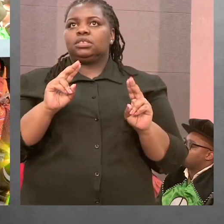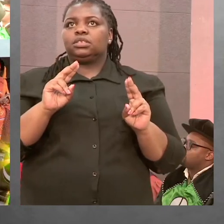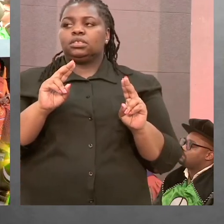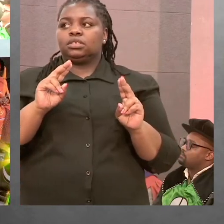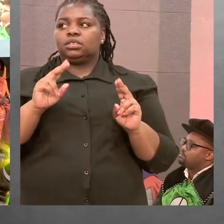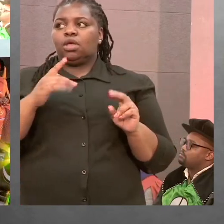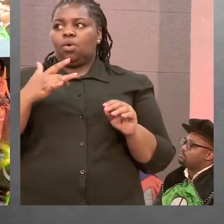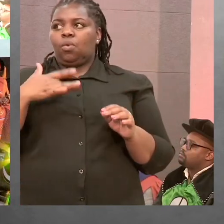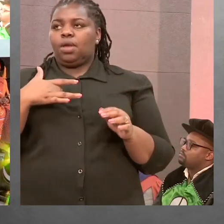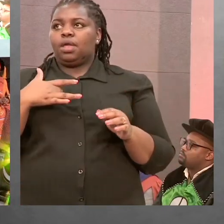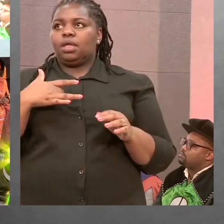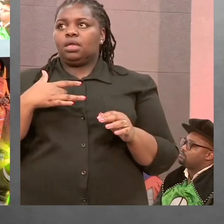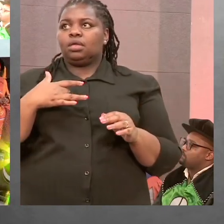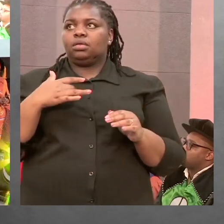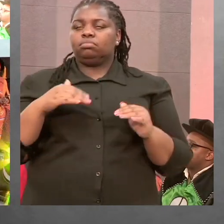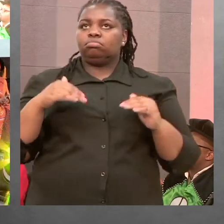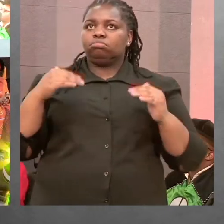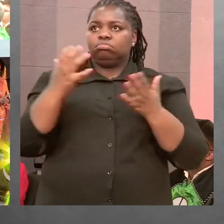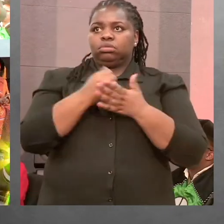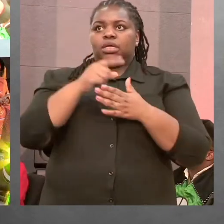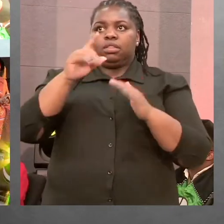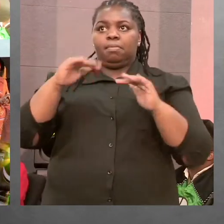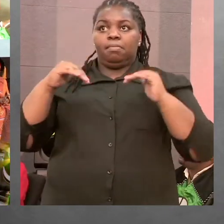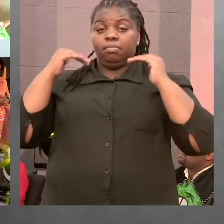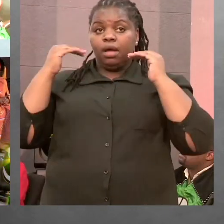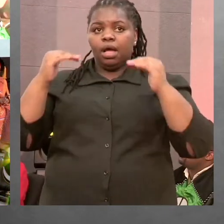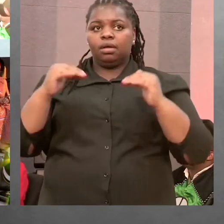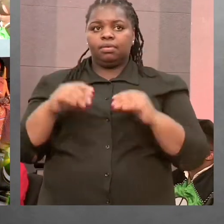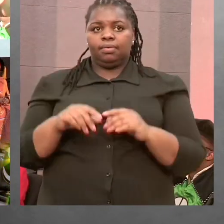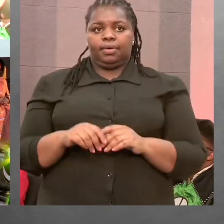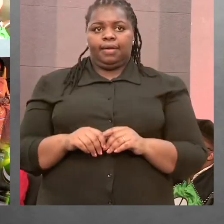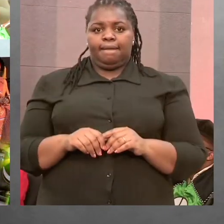we take them with high regard,